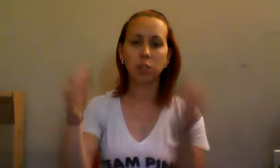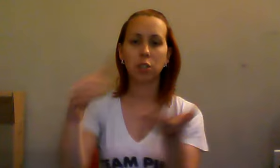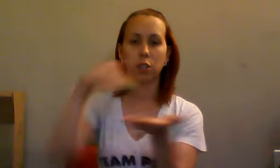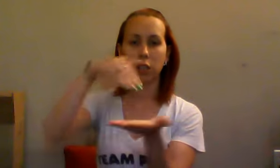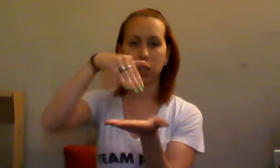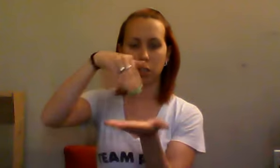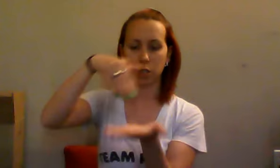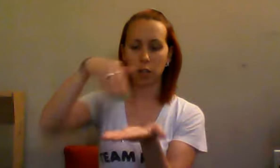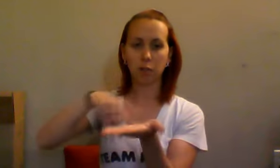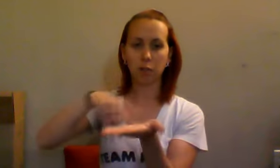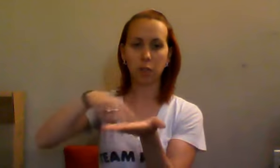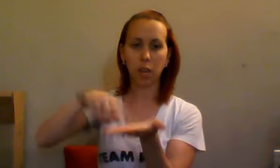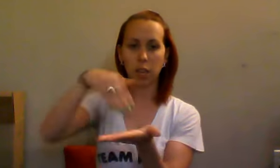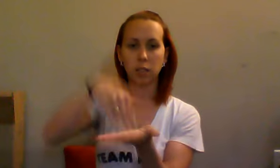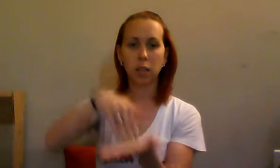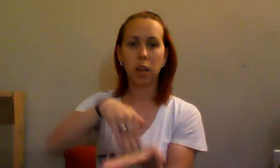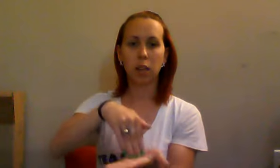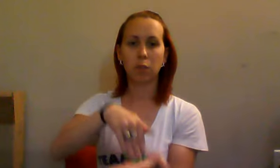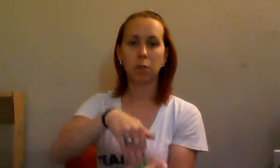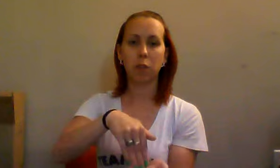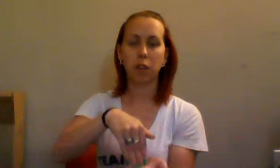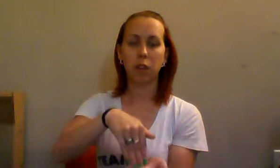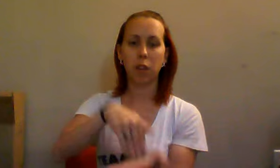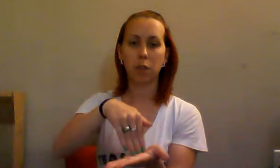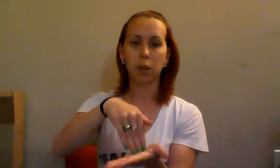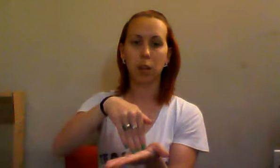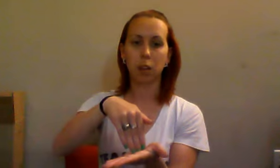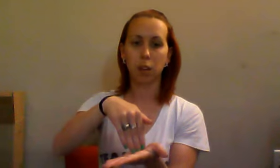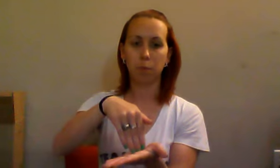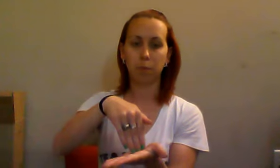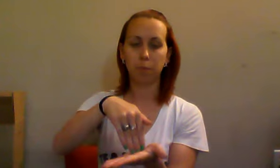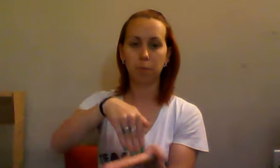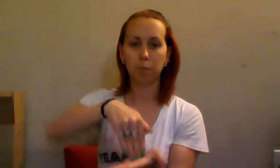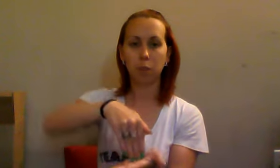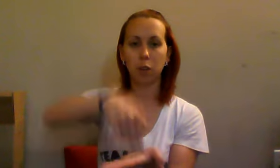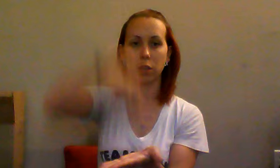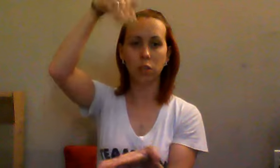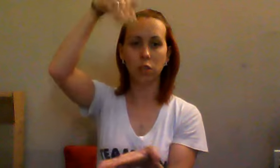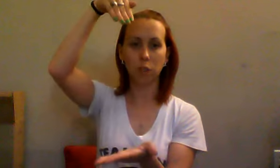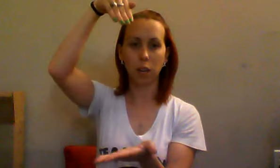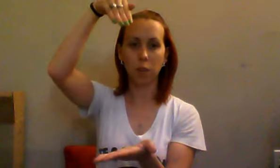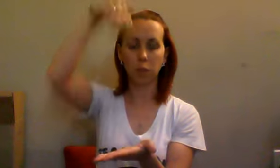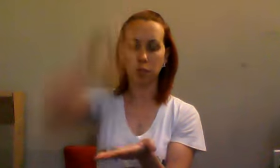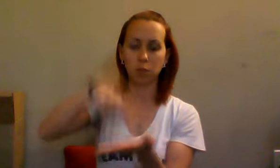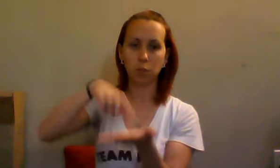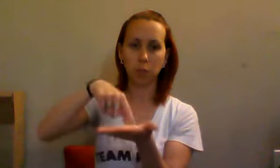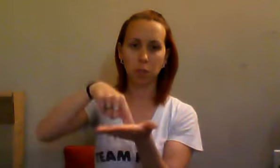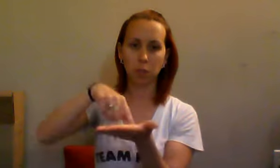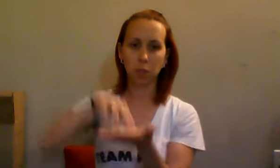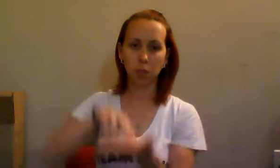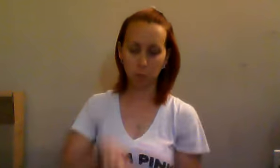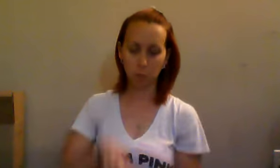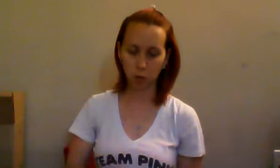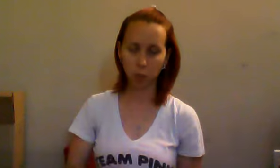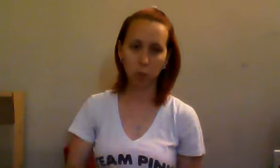teacher, you're going to have flat hand, and then from that flat hand bring your other hand just straight up, and this will typically be lower, more towards your waist,